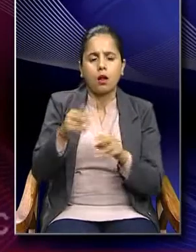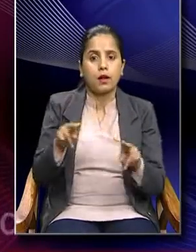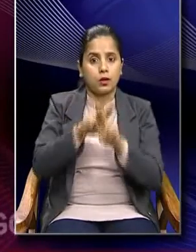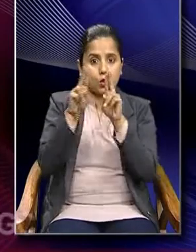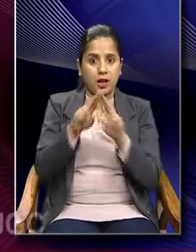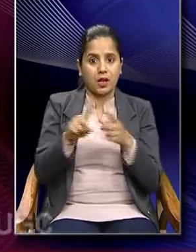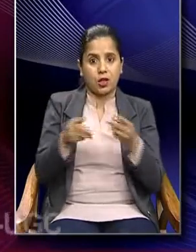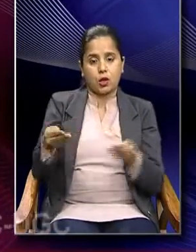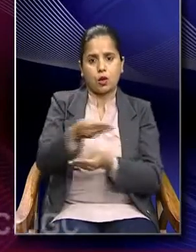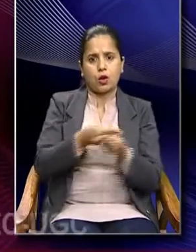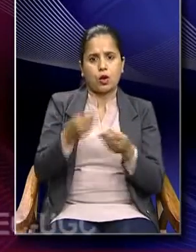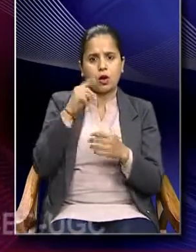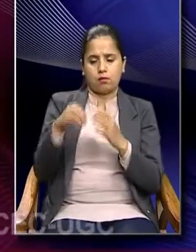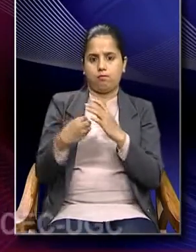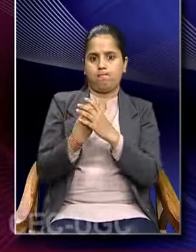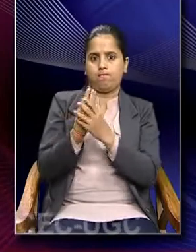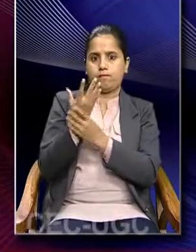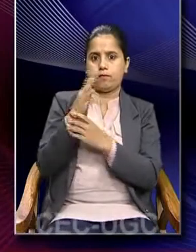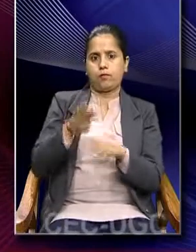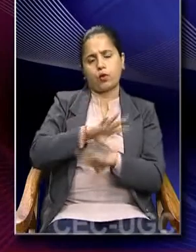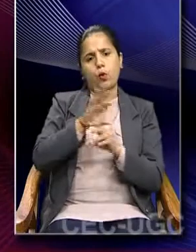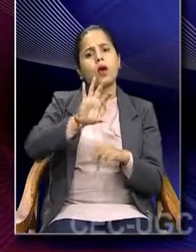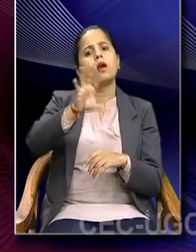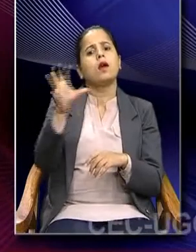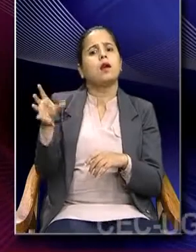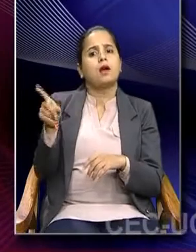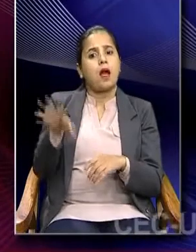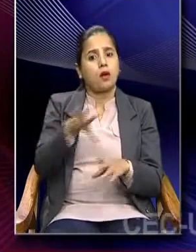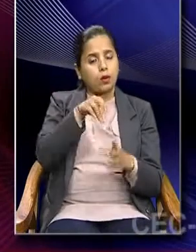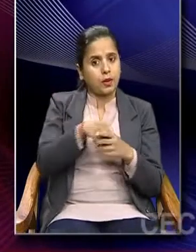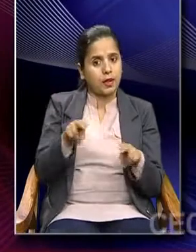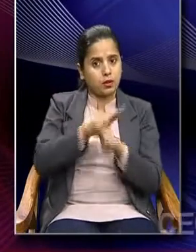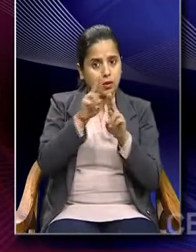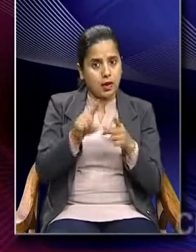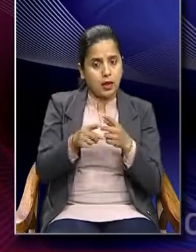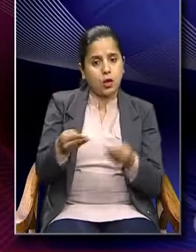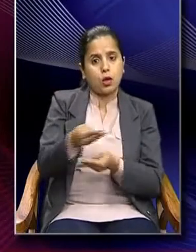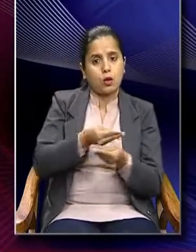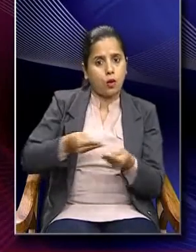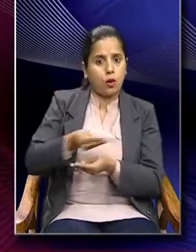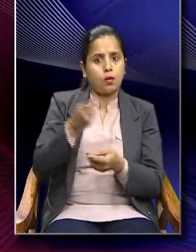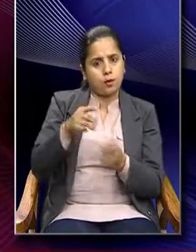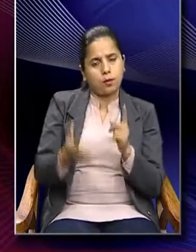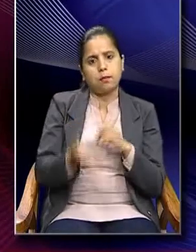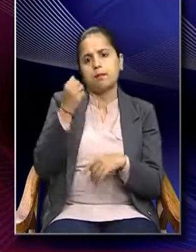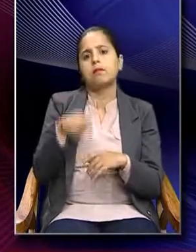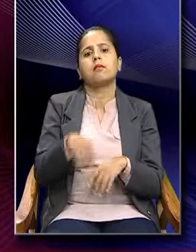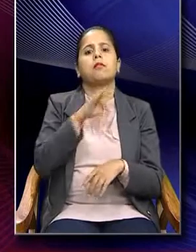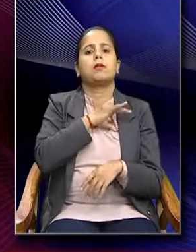international economy will grow, all the countries which are part of that international economies, they will get the benefit of